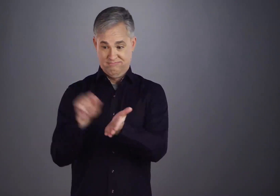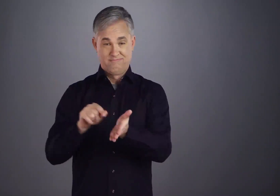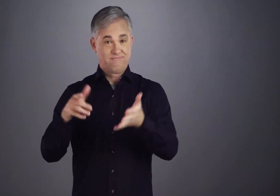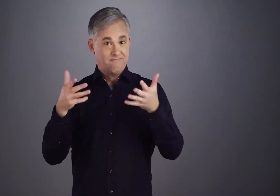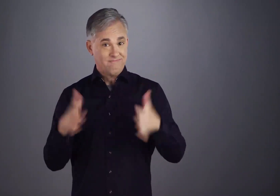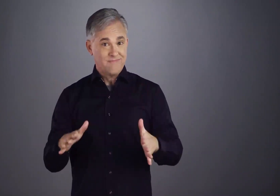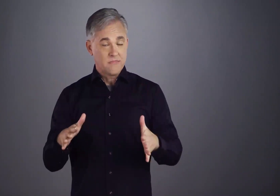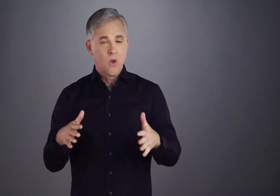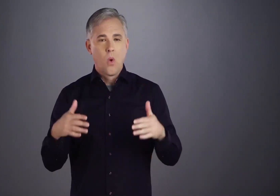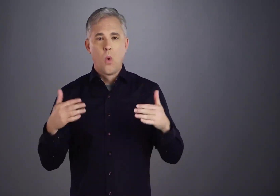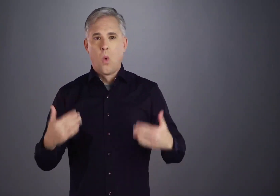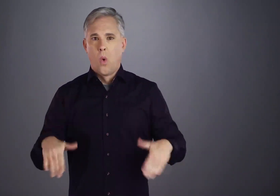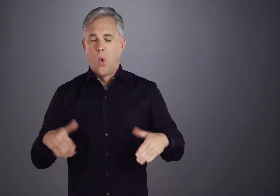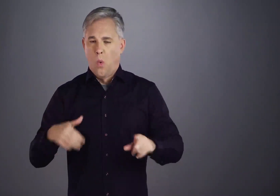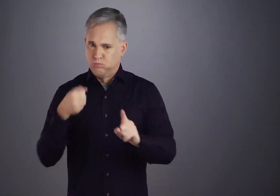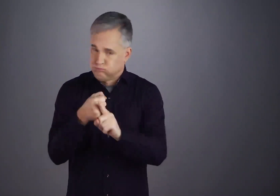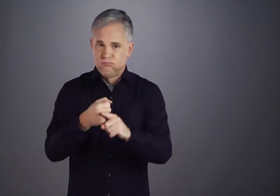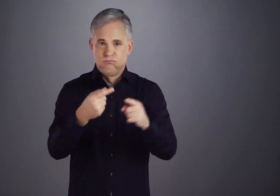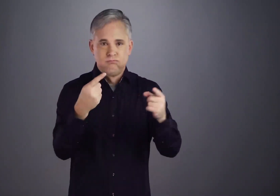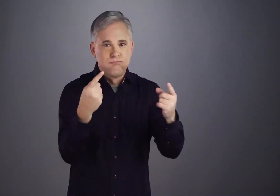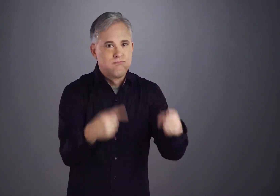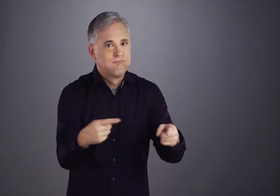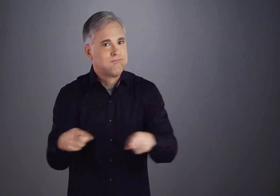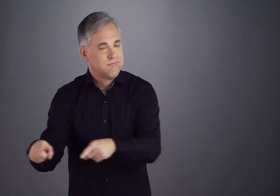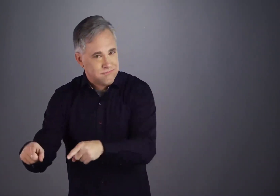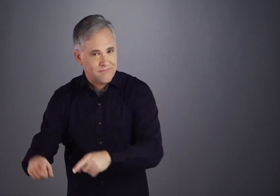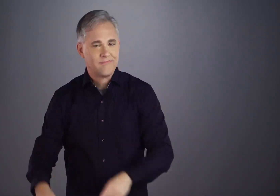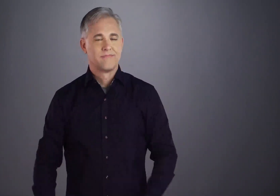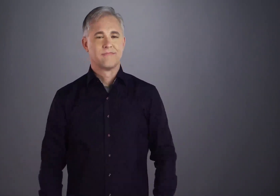With the appearance of the new book, a great deal began to happen.